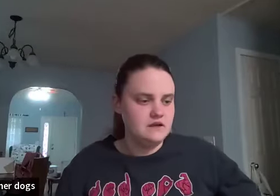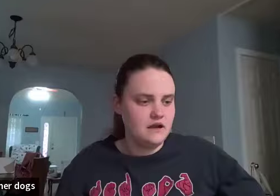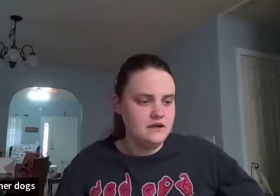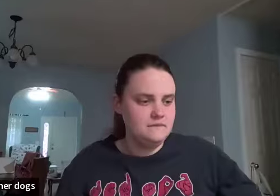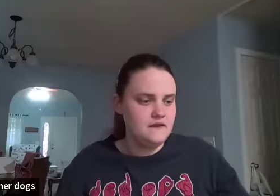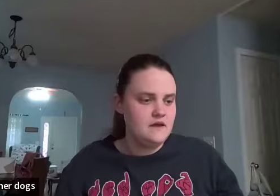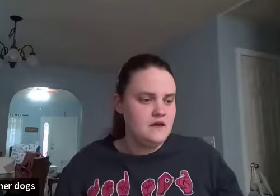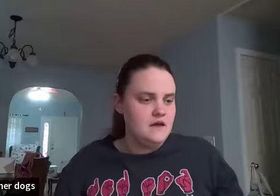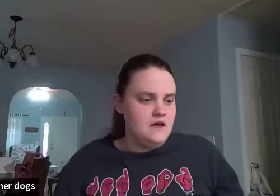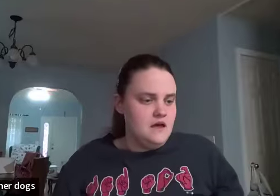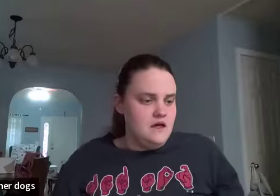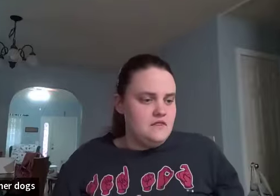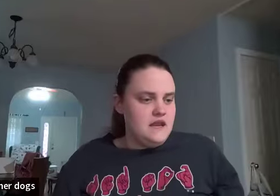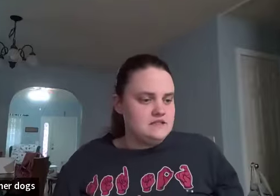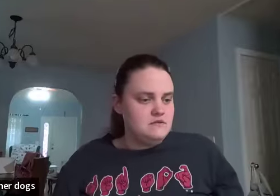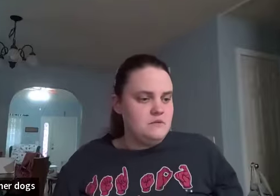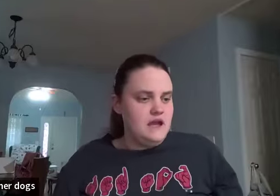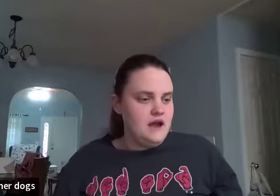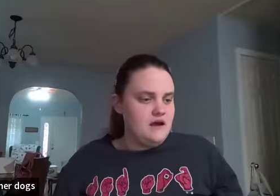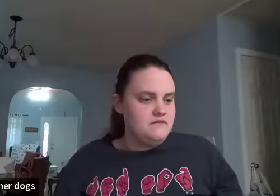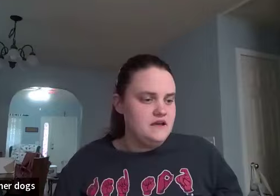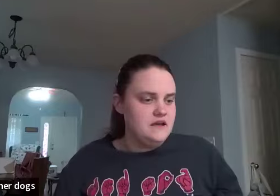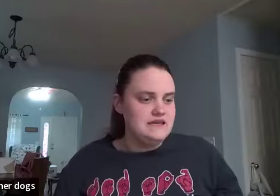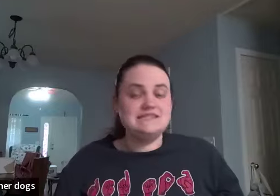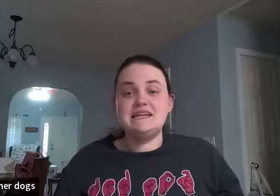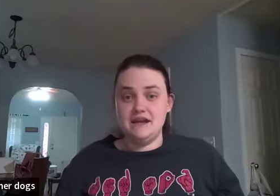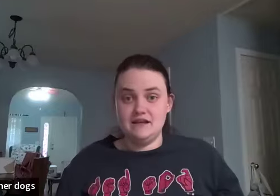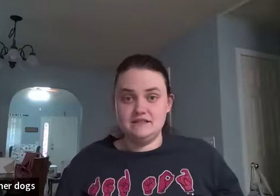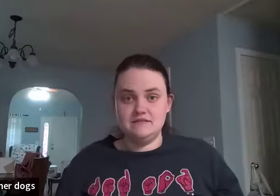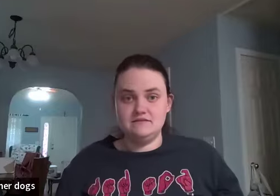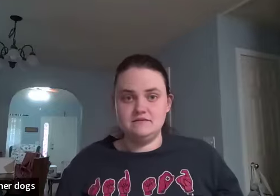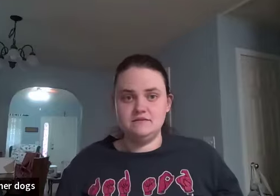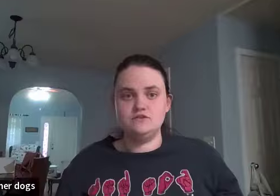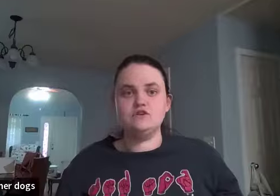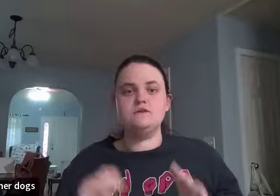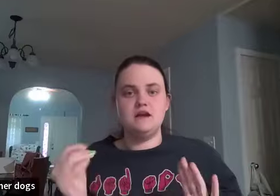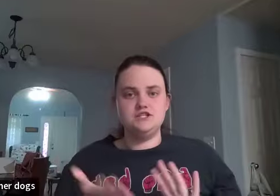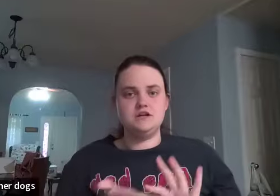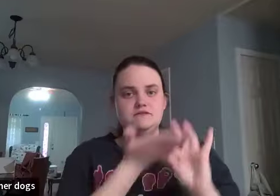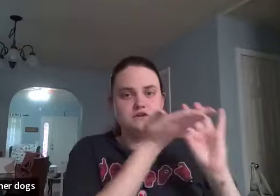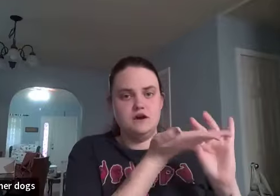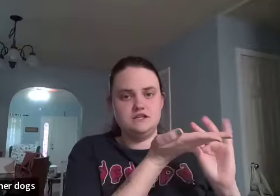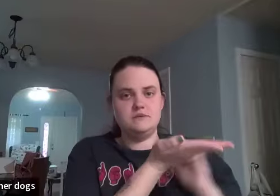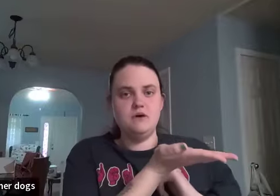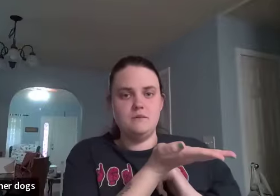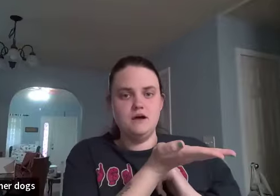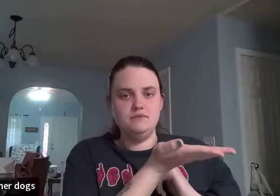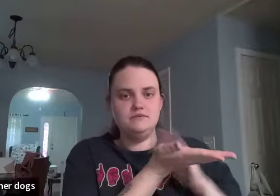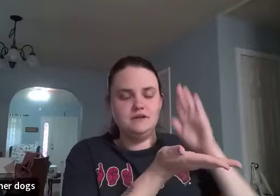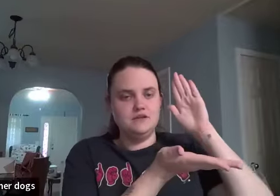All right. The next one we have is nice. So for nice, you're going to have your non-dominant palm up. You